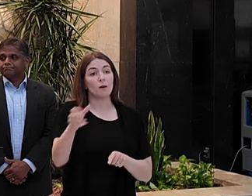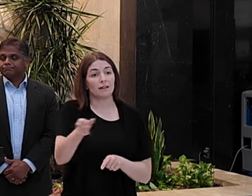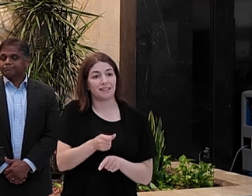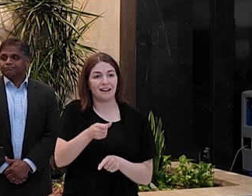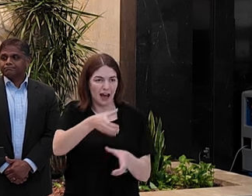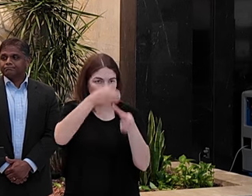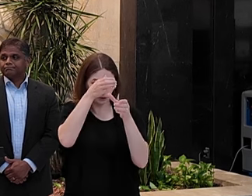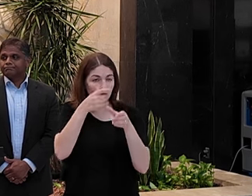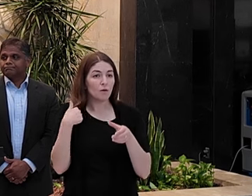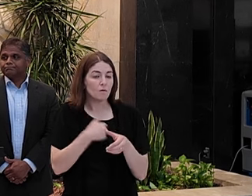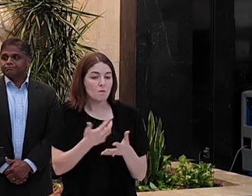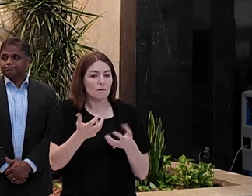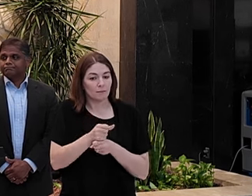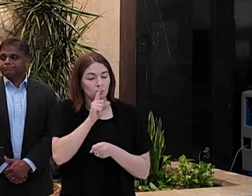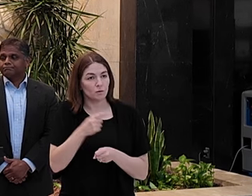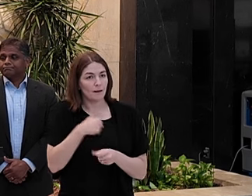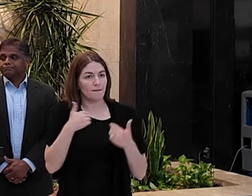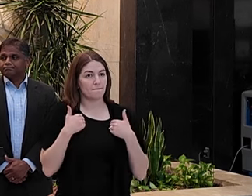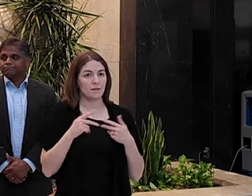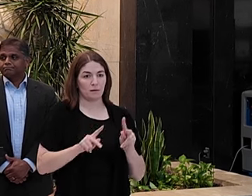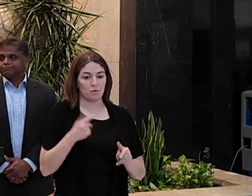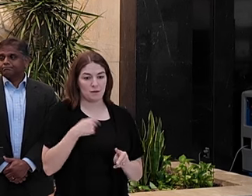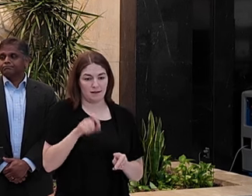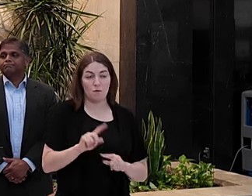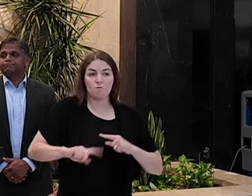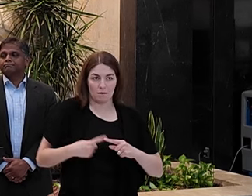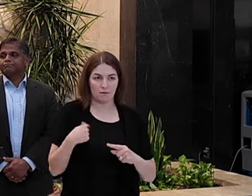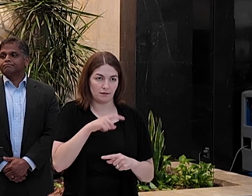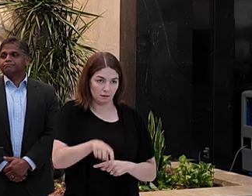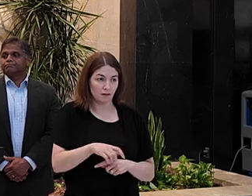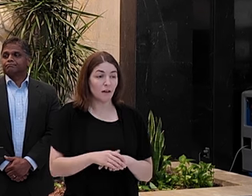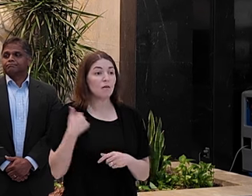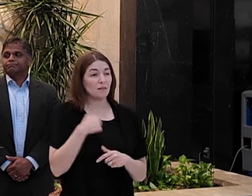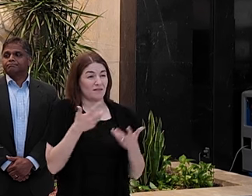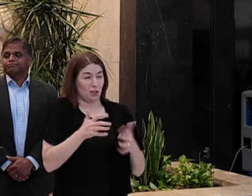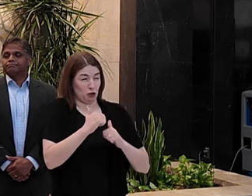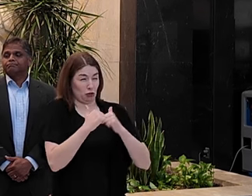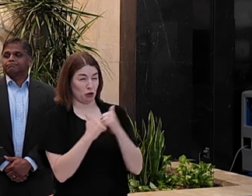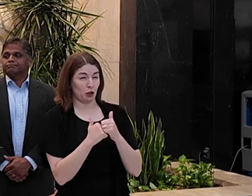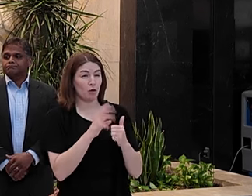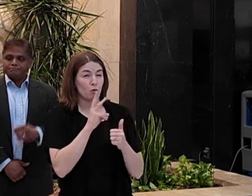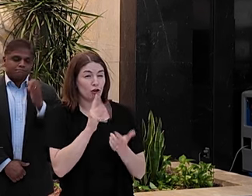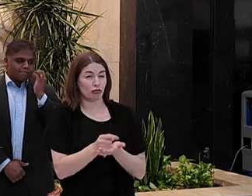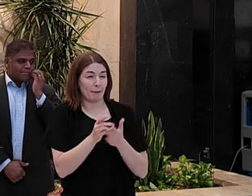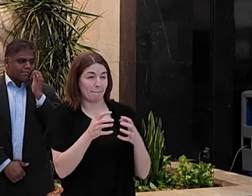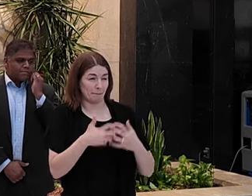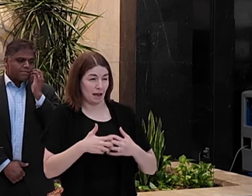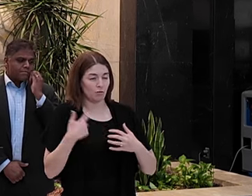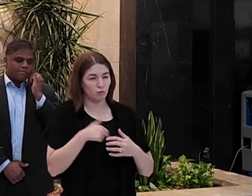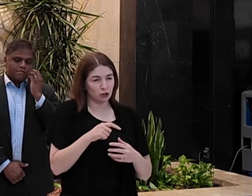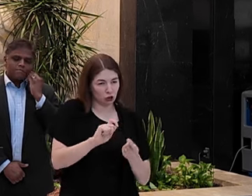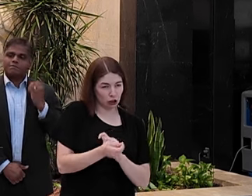sure that we have the people we need when we need it. We've restructured the water treatment plant to add in additional staff on a